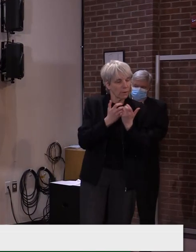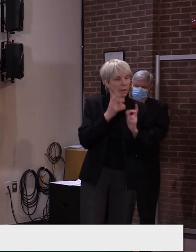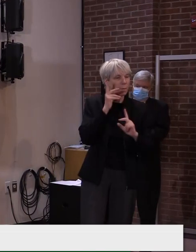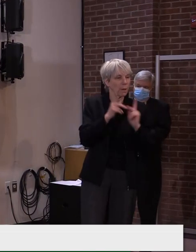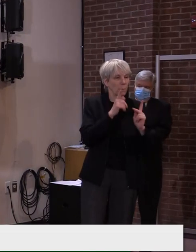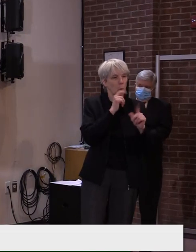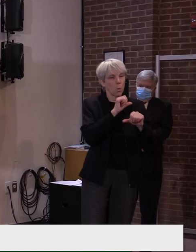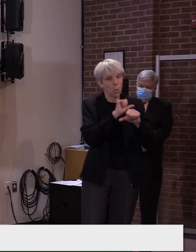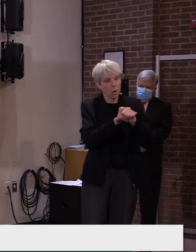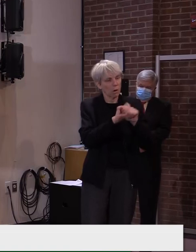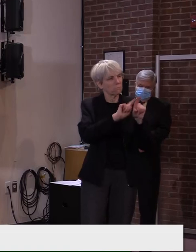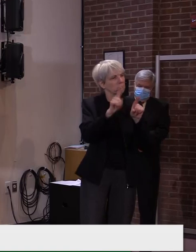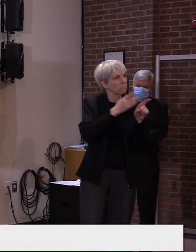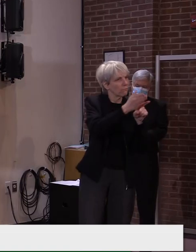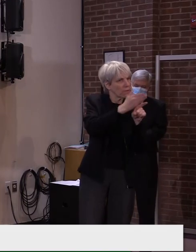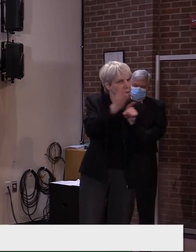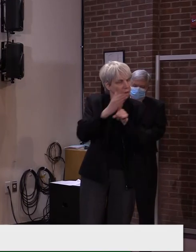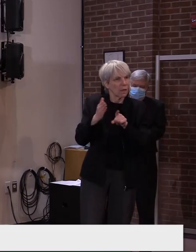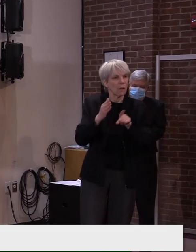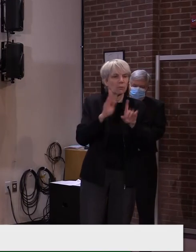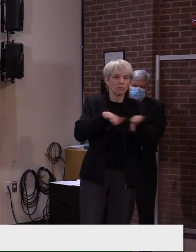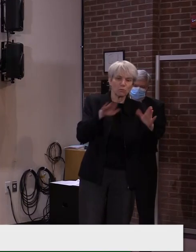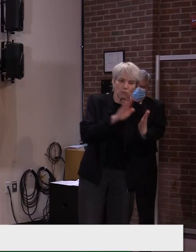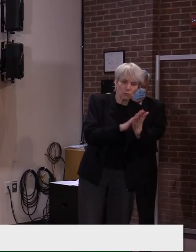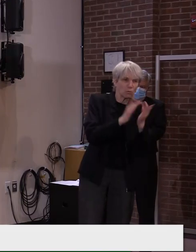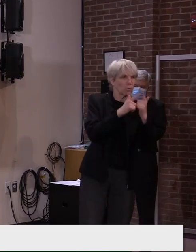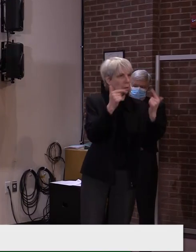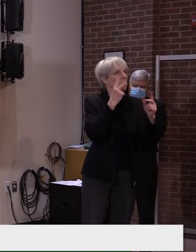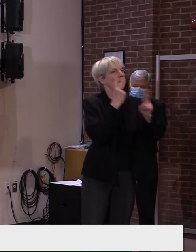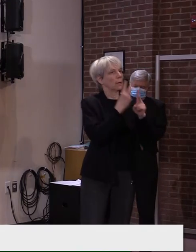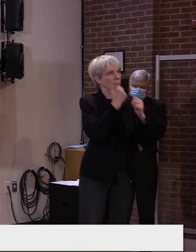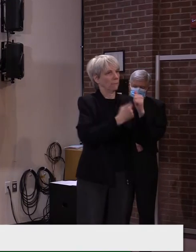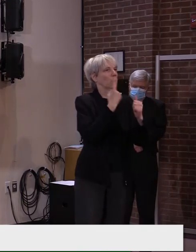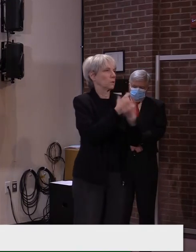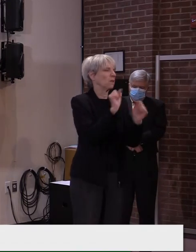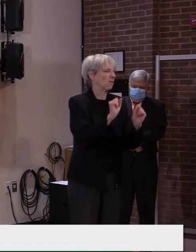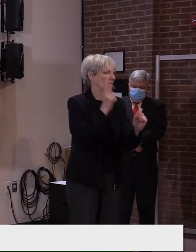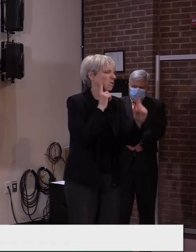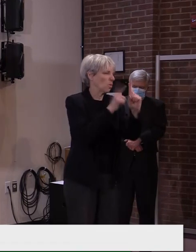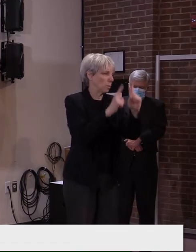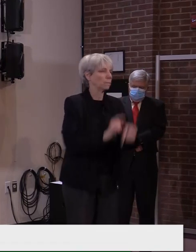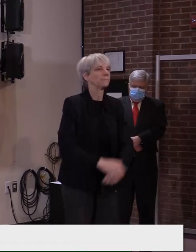keep people safe at the same time. But Dr. Levine.